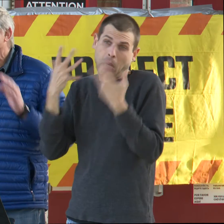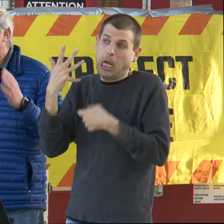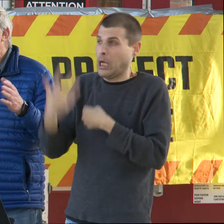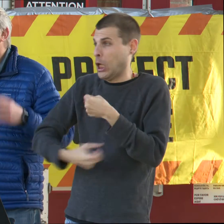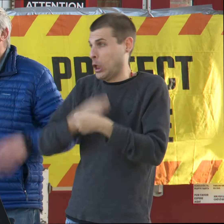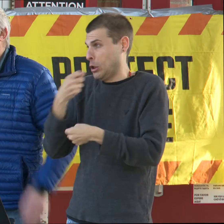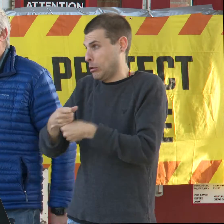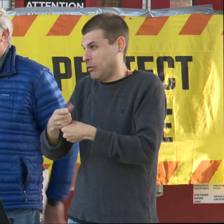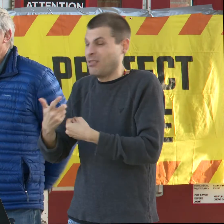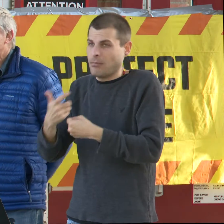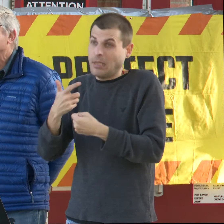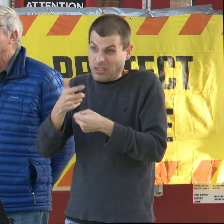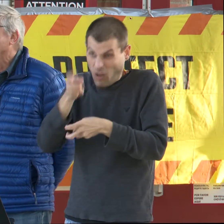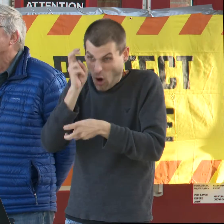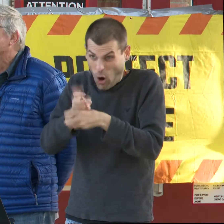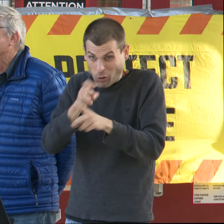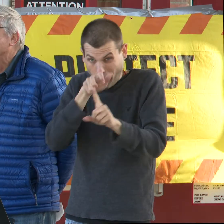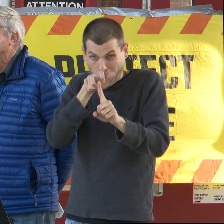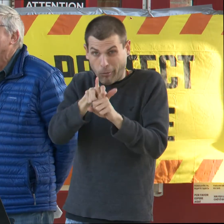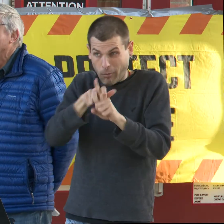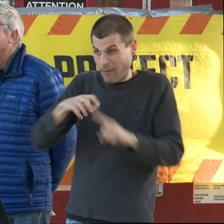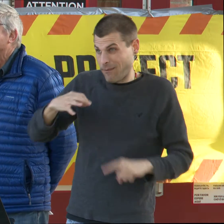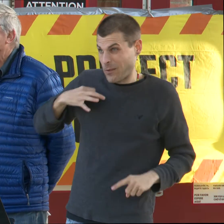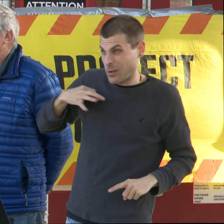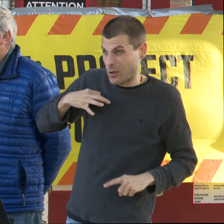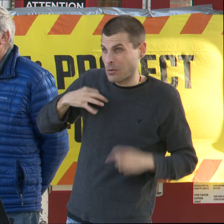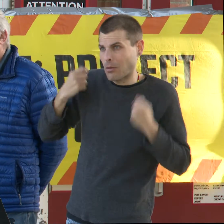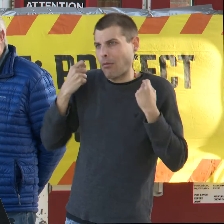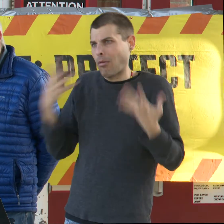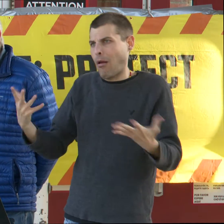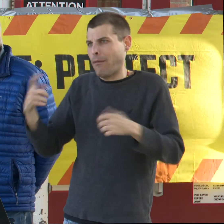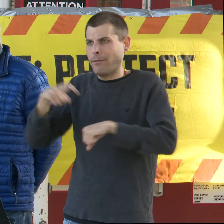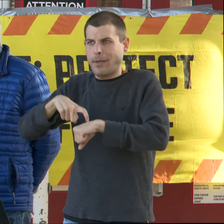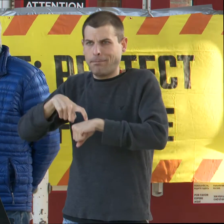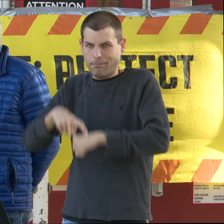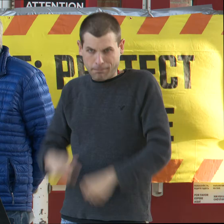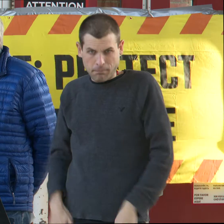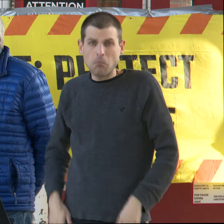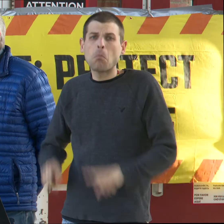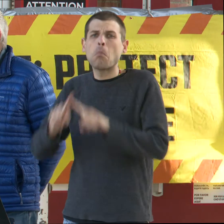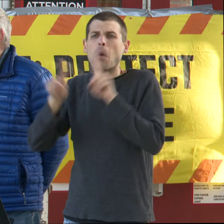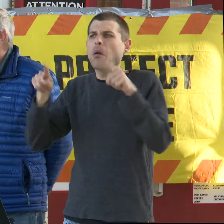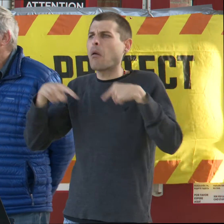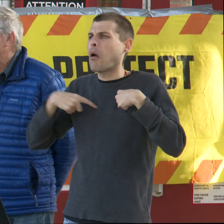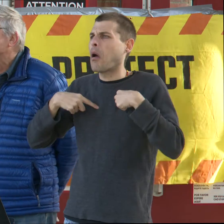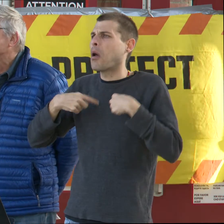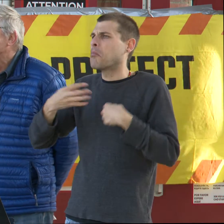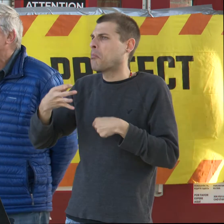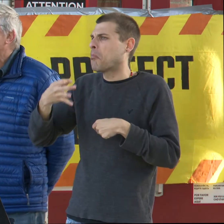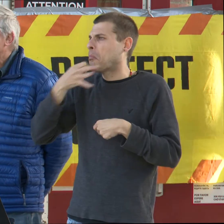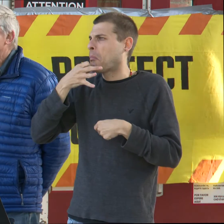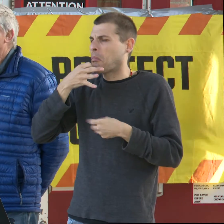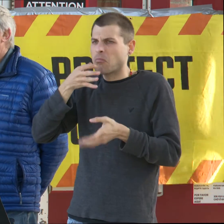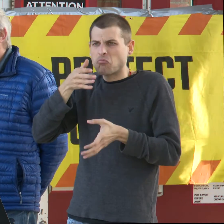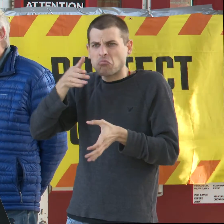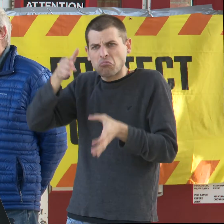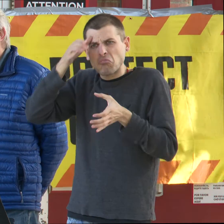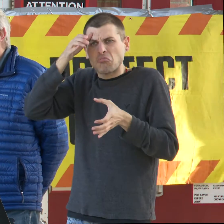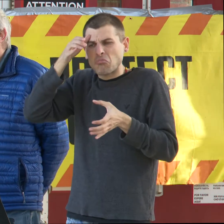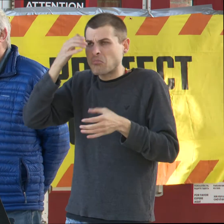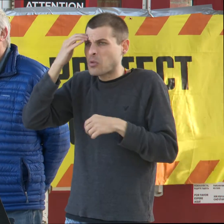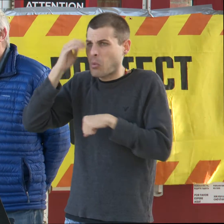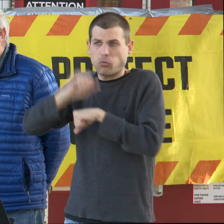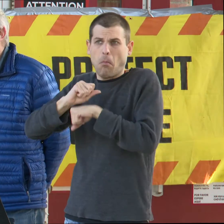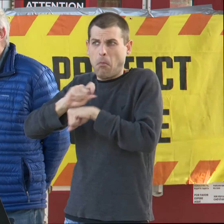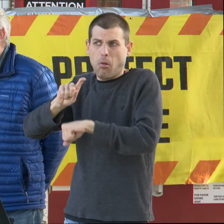It's hard to get volunteers that are willing to spend that kind of time. But I'm pretty well versed in this. And one of the things that happens if you do these jobs